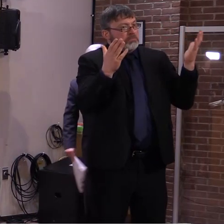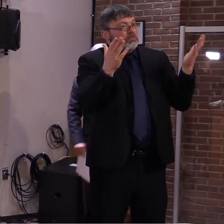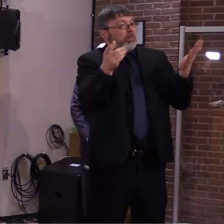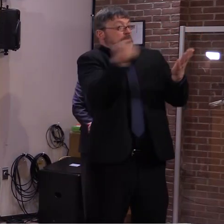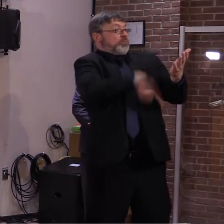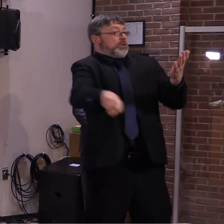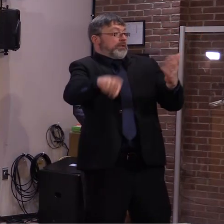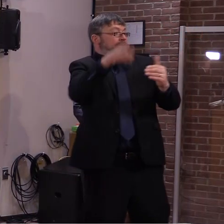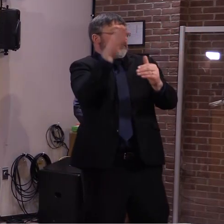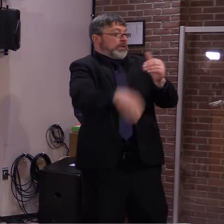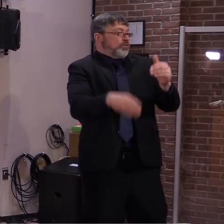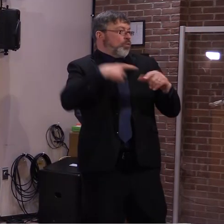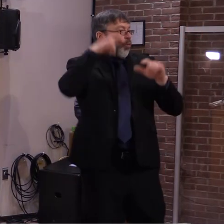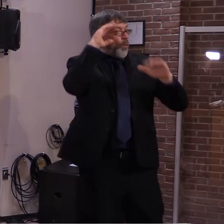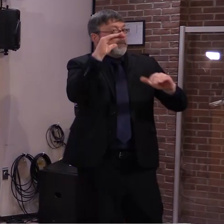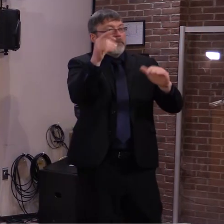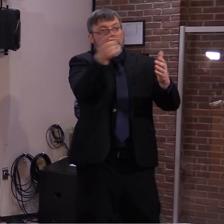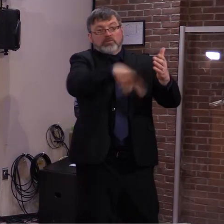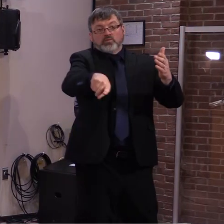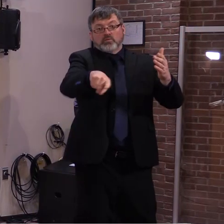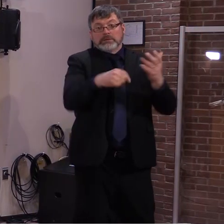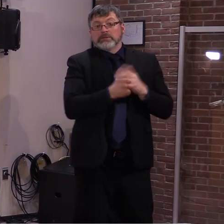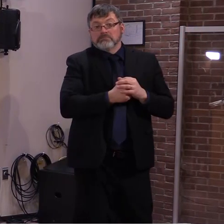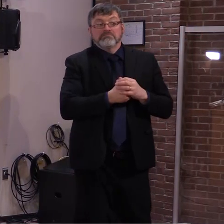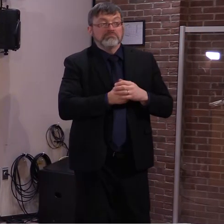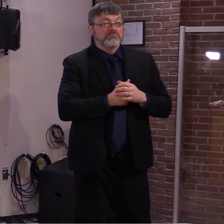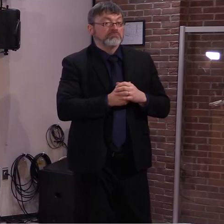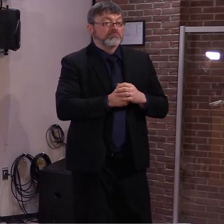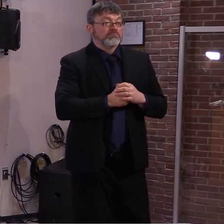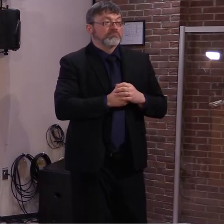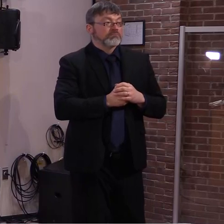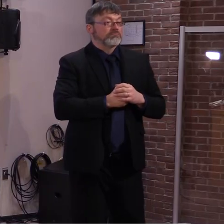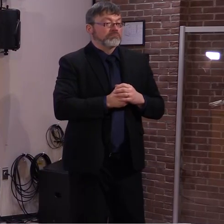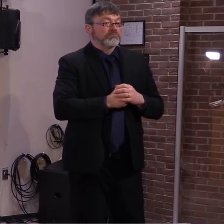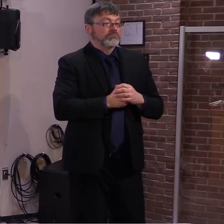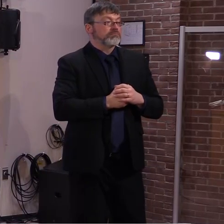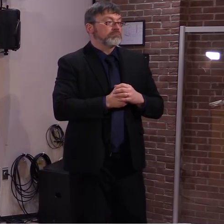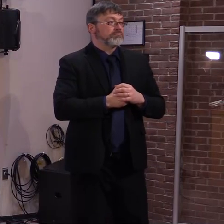Okay, thank you very much. You're welcome.